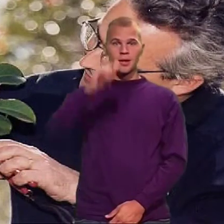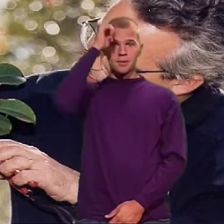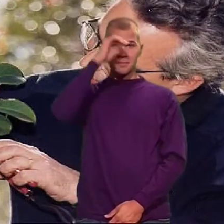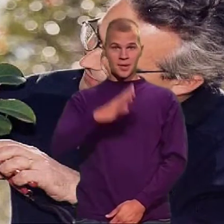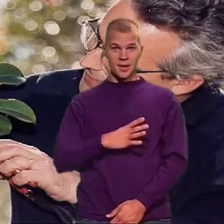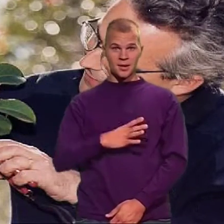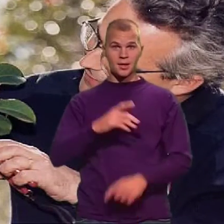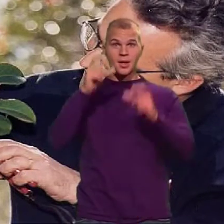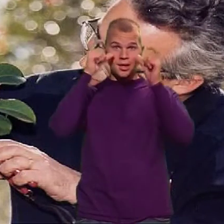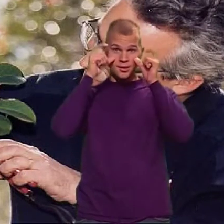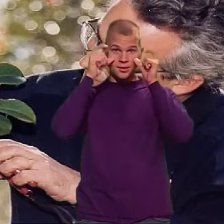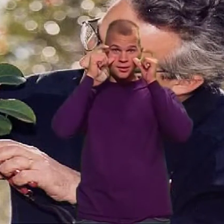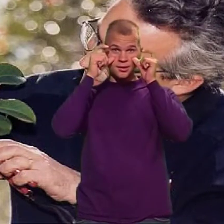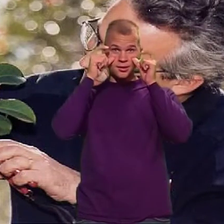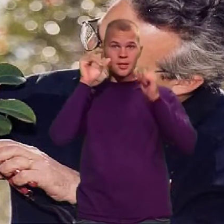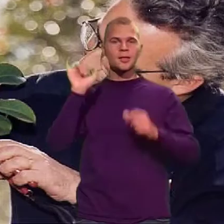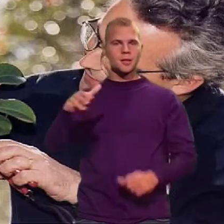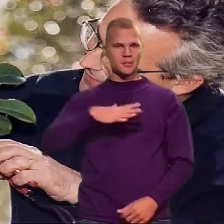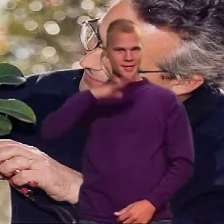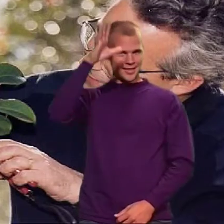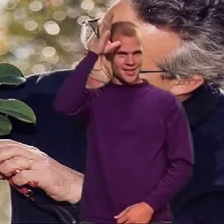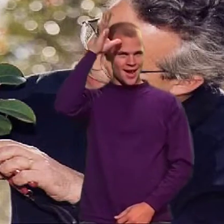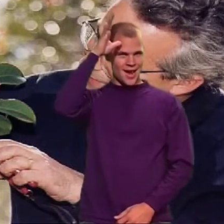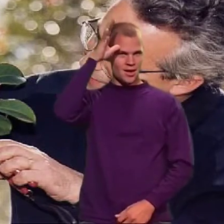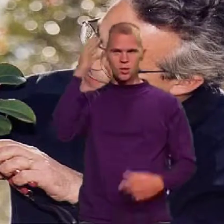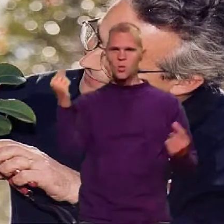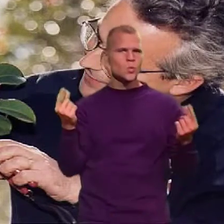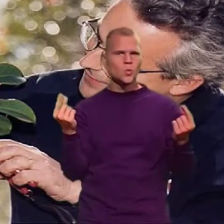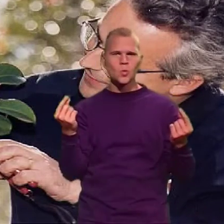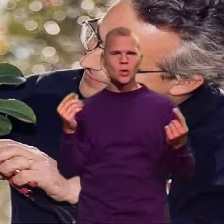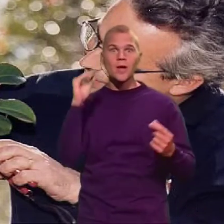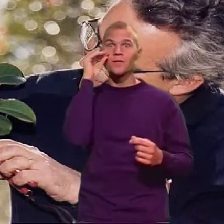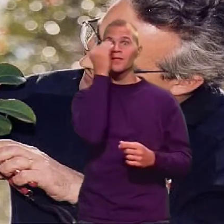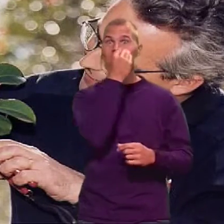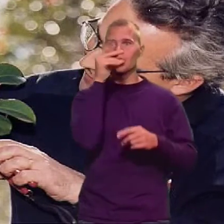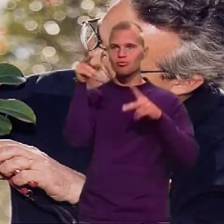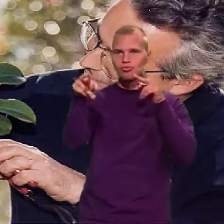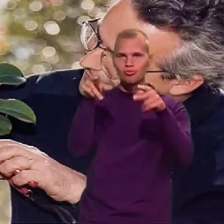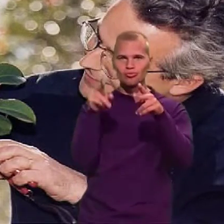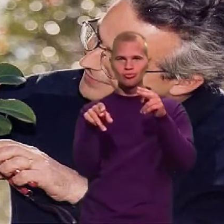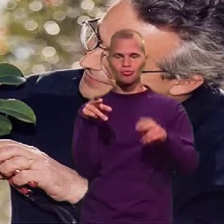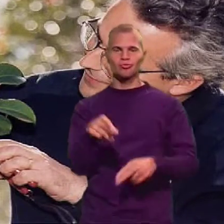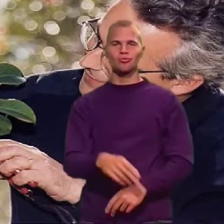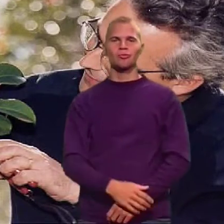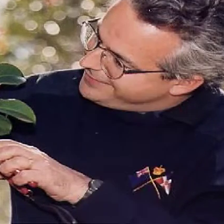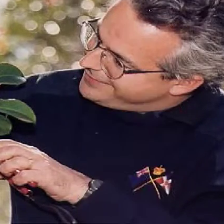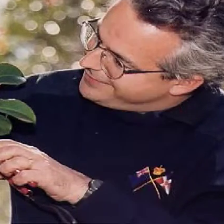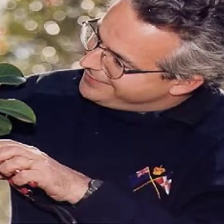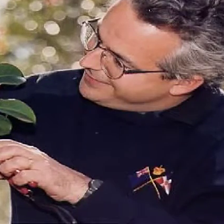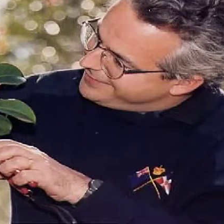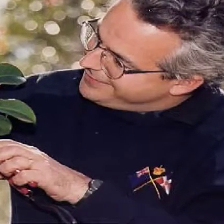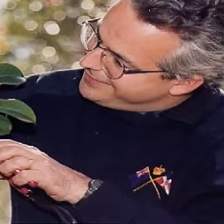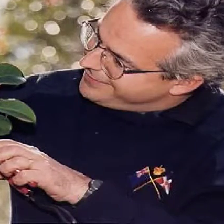This man wears glasses. He's my dad. What's he doing? Pruning a flower.